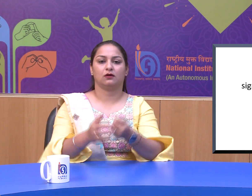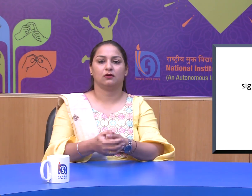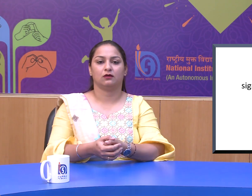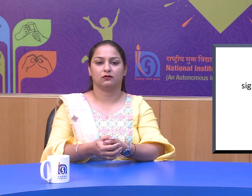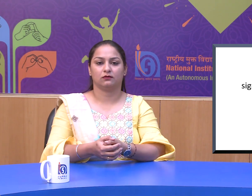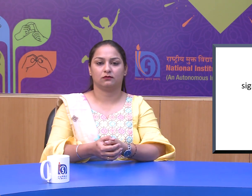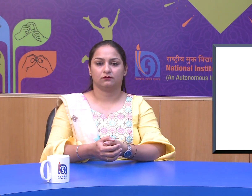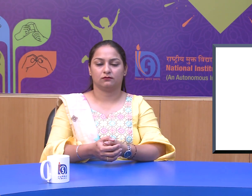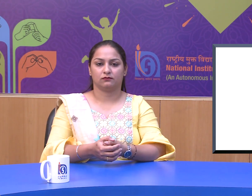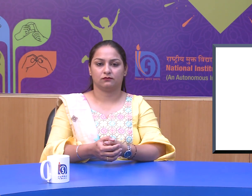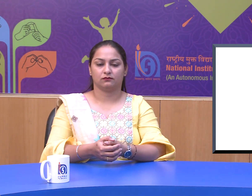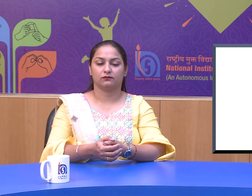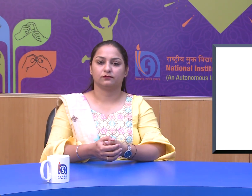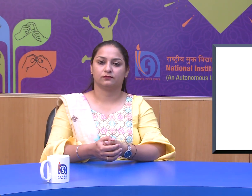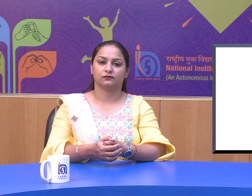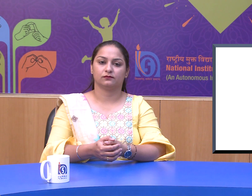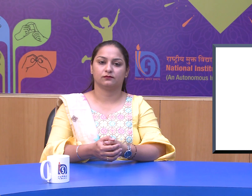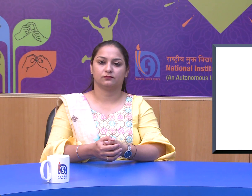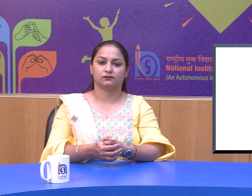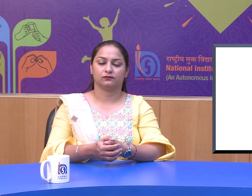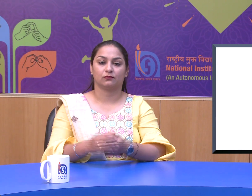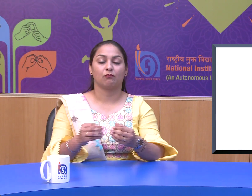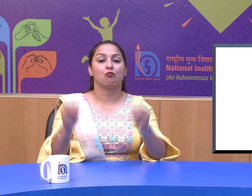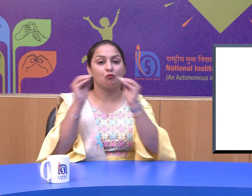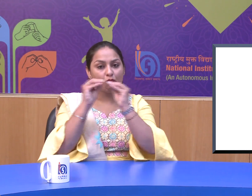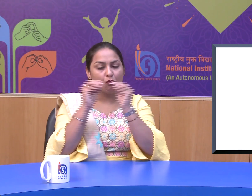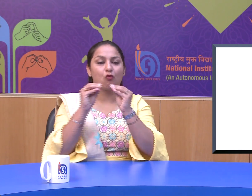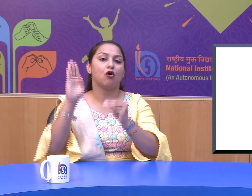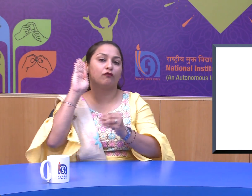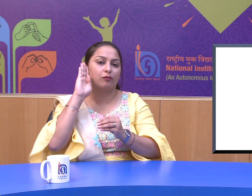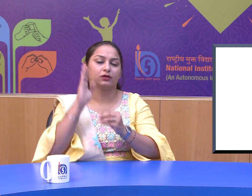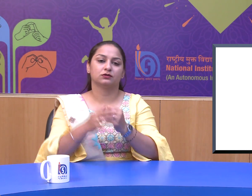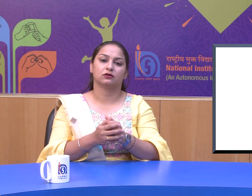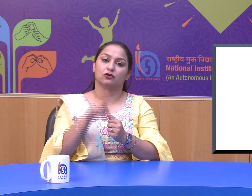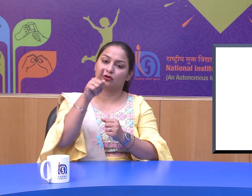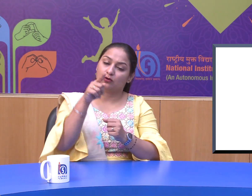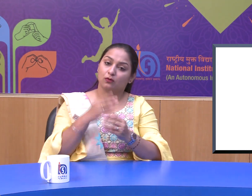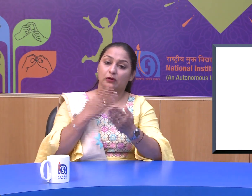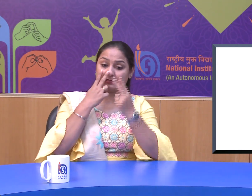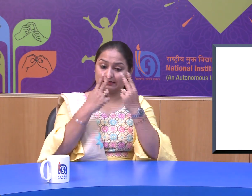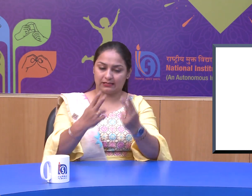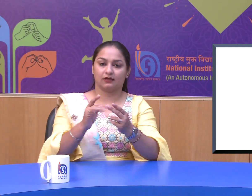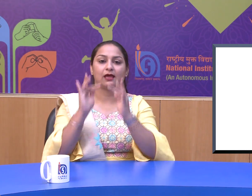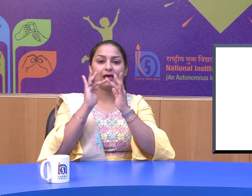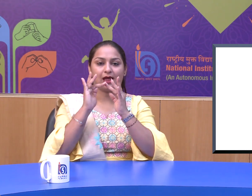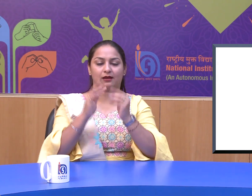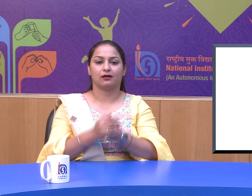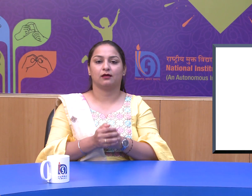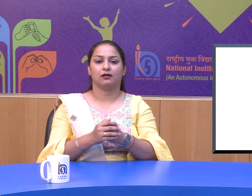signius@nios.in. Also, for more information, you can visit our website